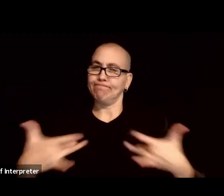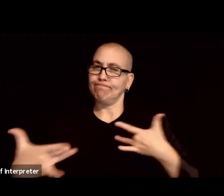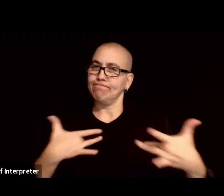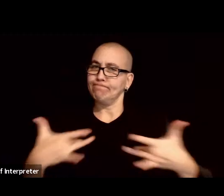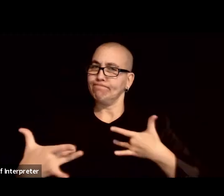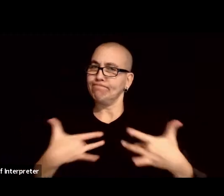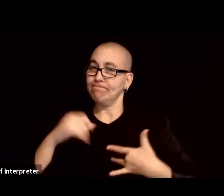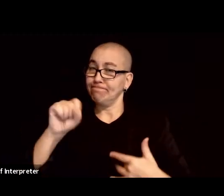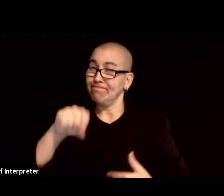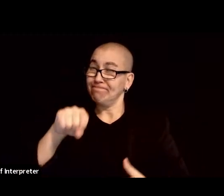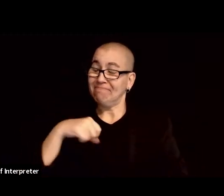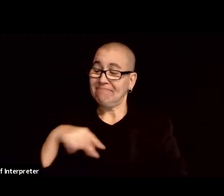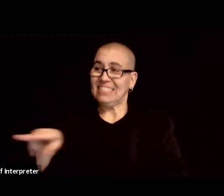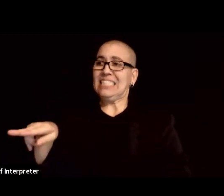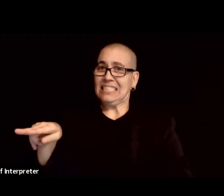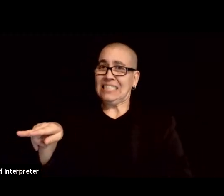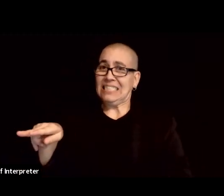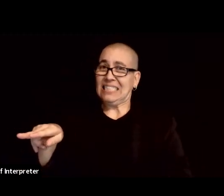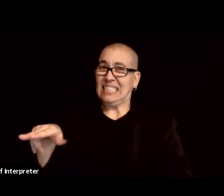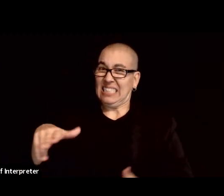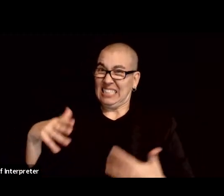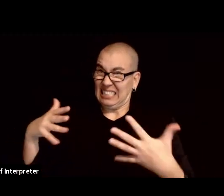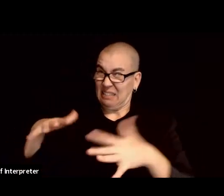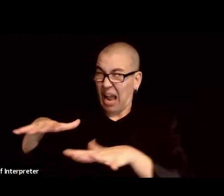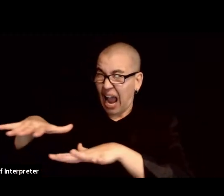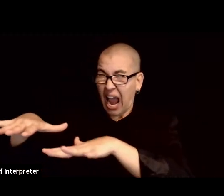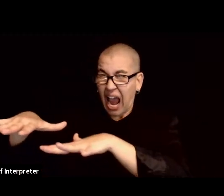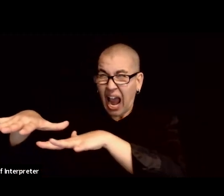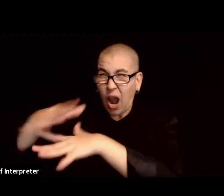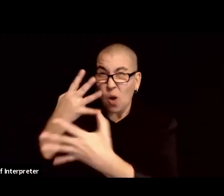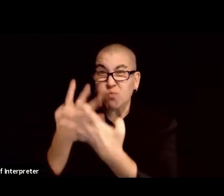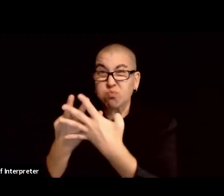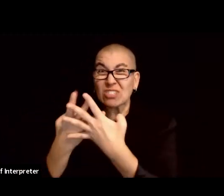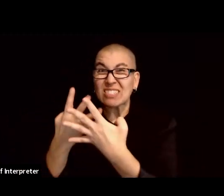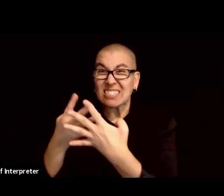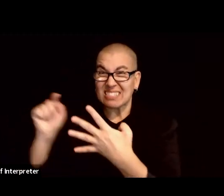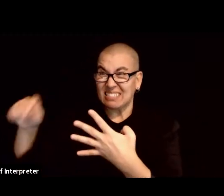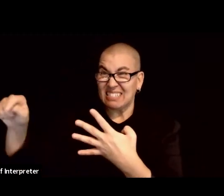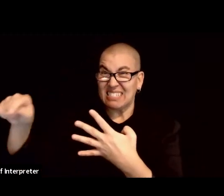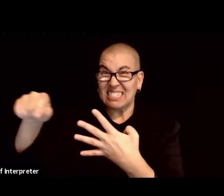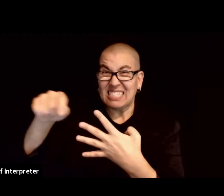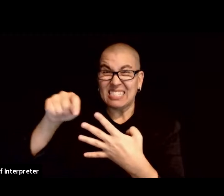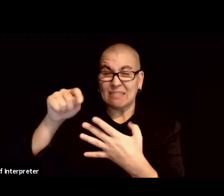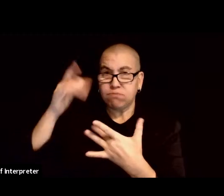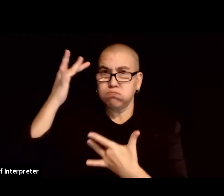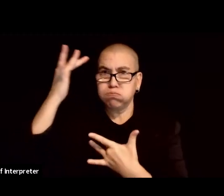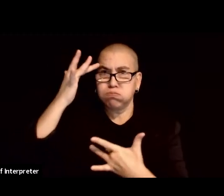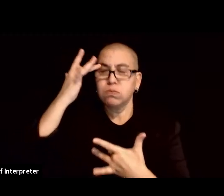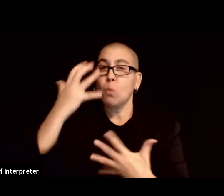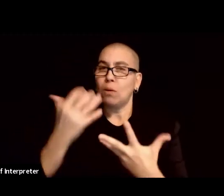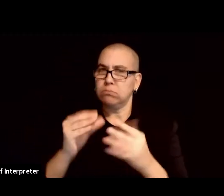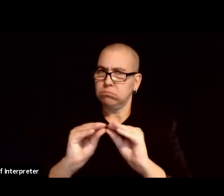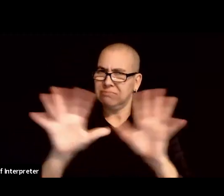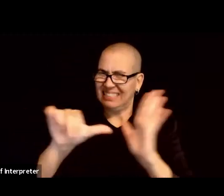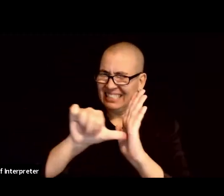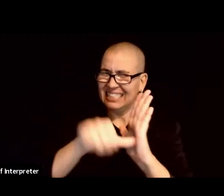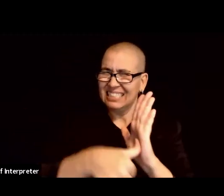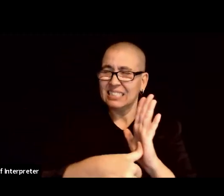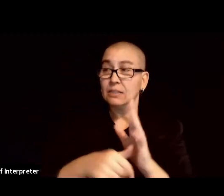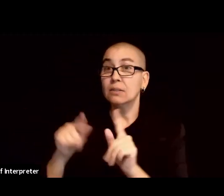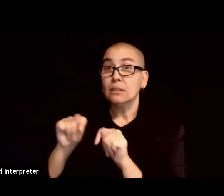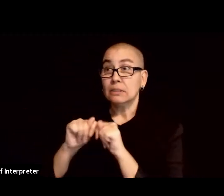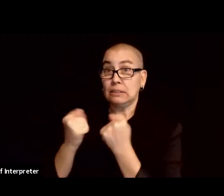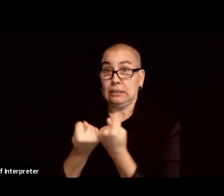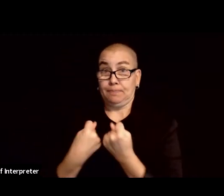facilities. And just to be clear, the team that we have at MDH that's working on